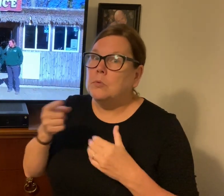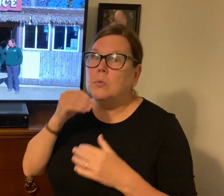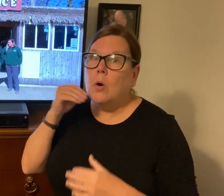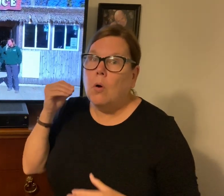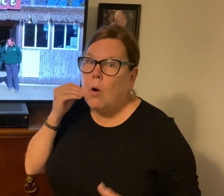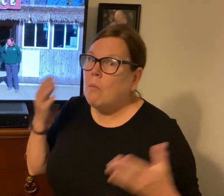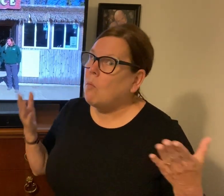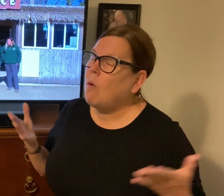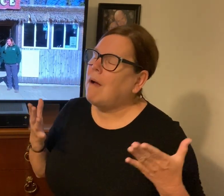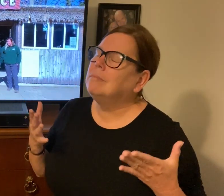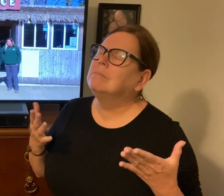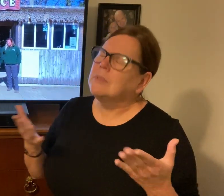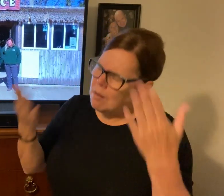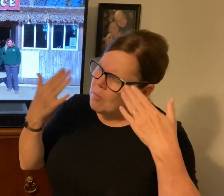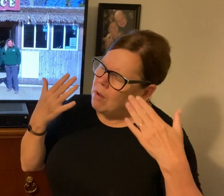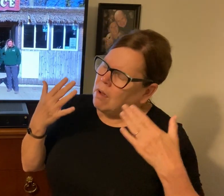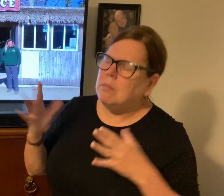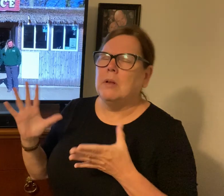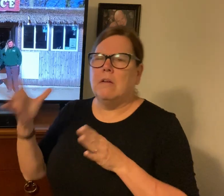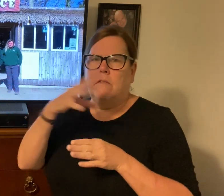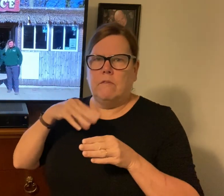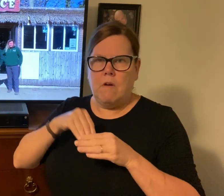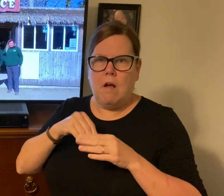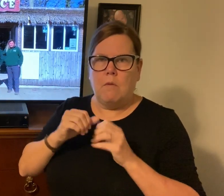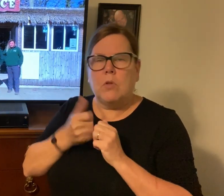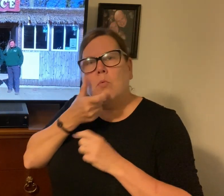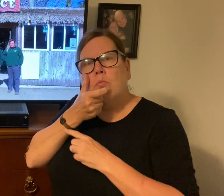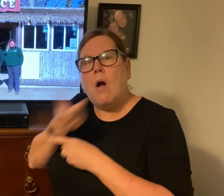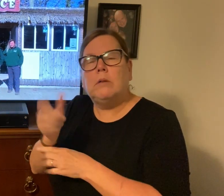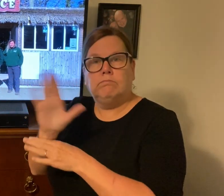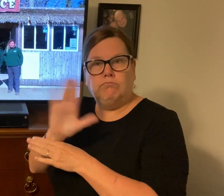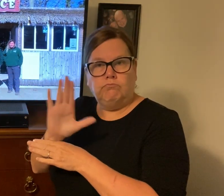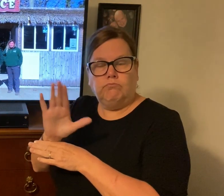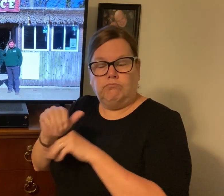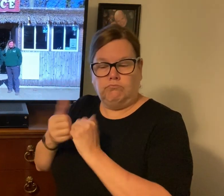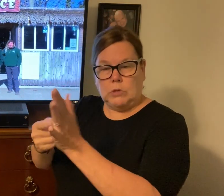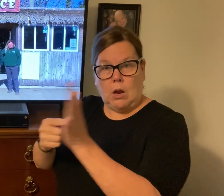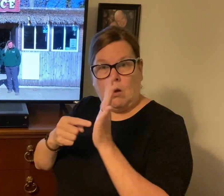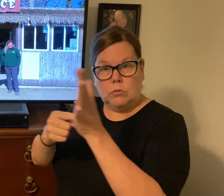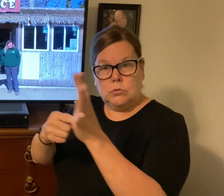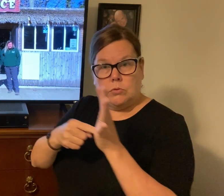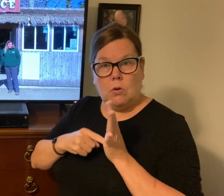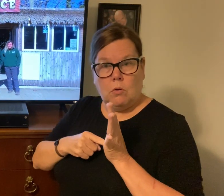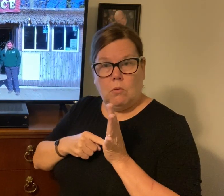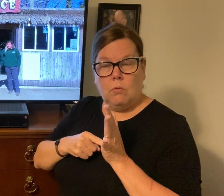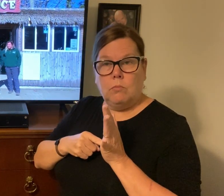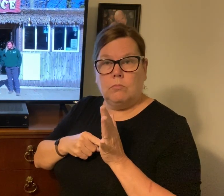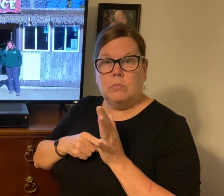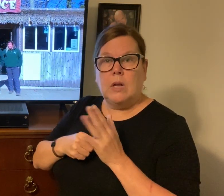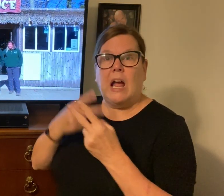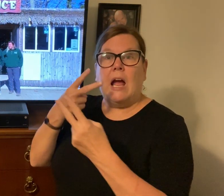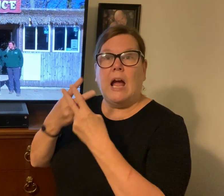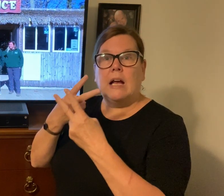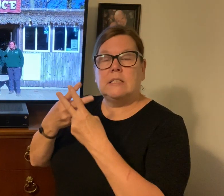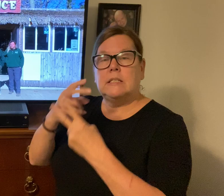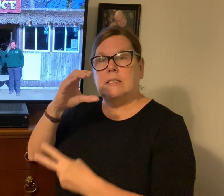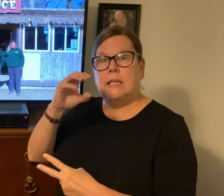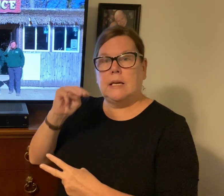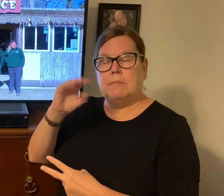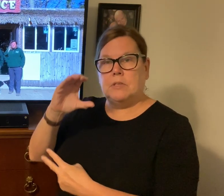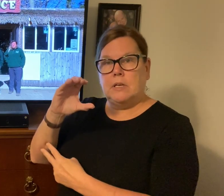home to get involved with our videos. So the way you can show us is by hashtagging us at